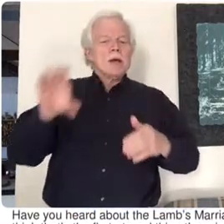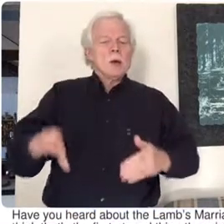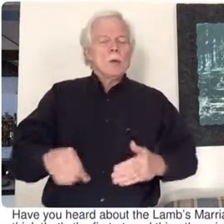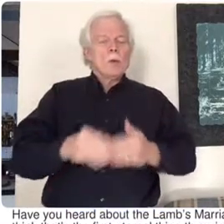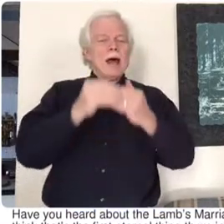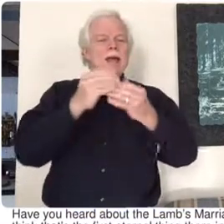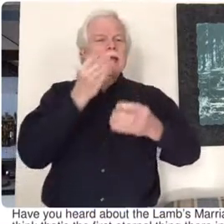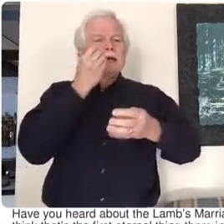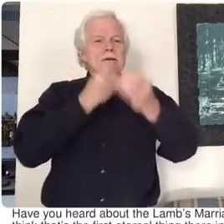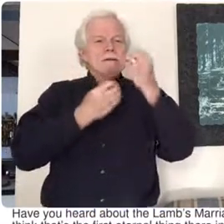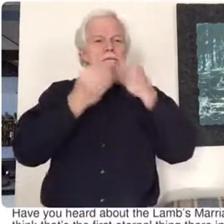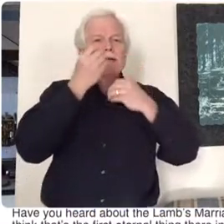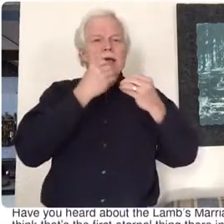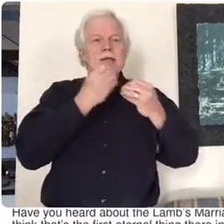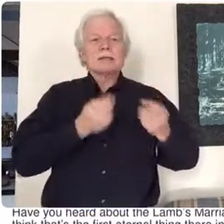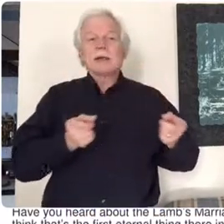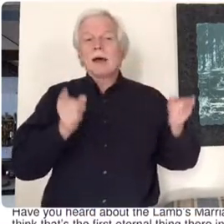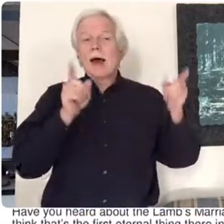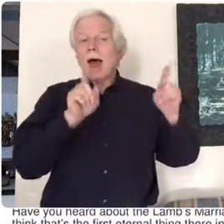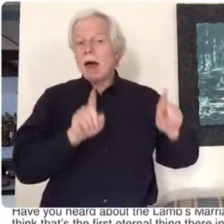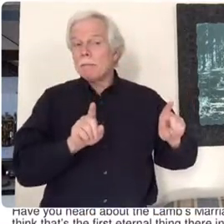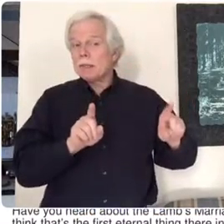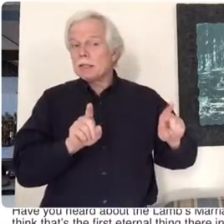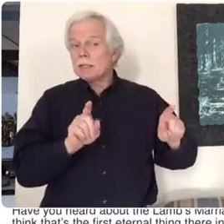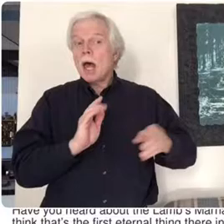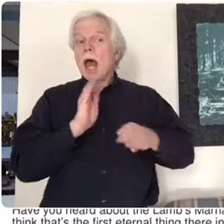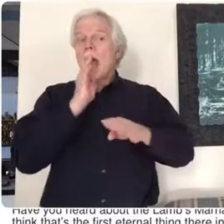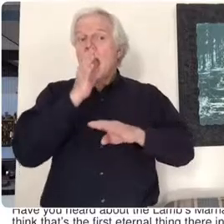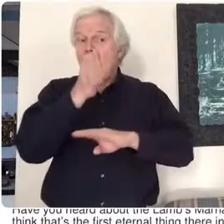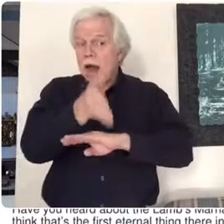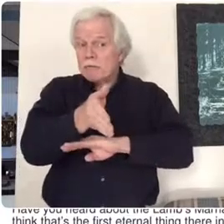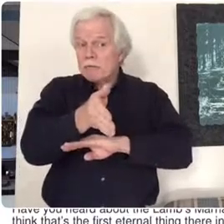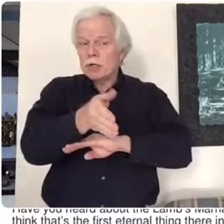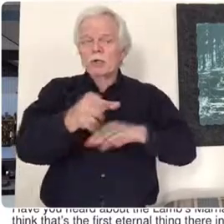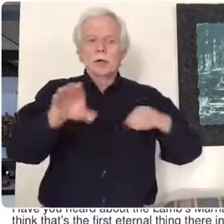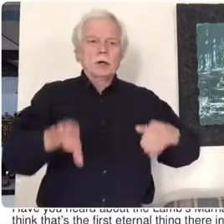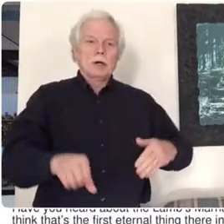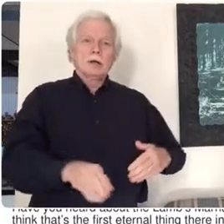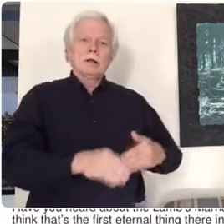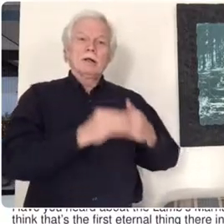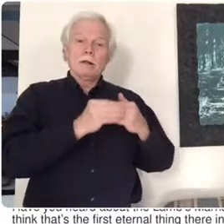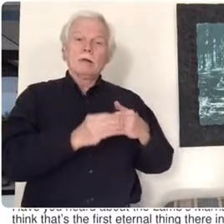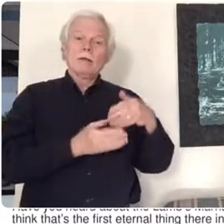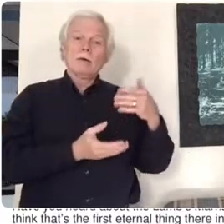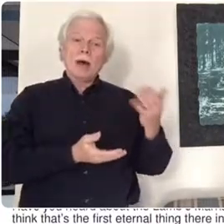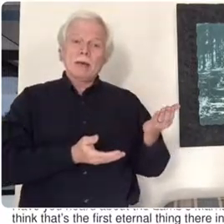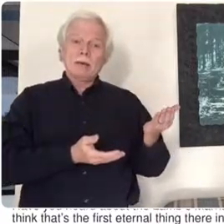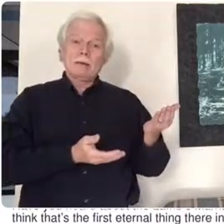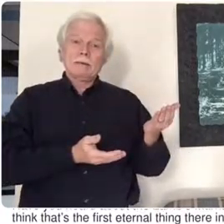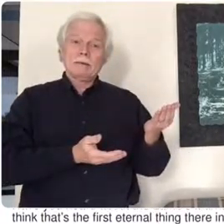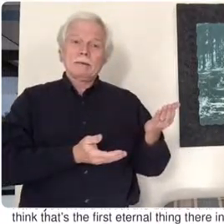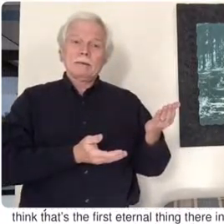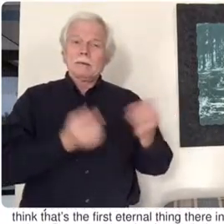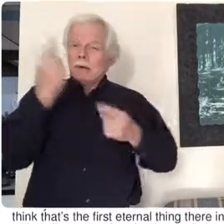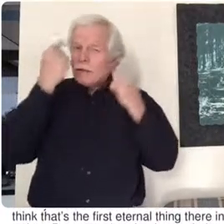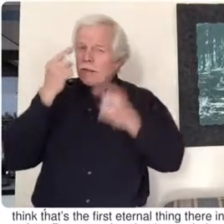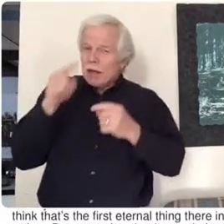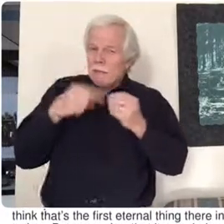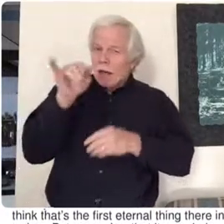wedding feast happens after the wedding. Think about